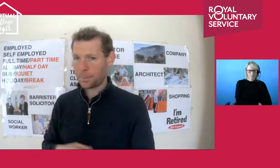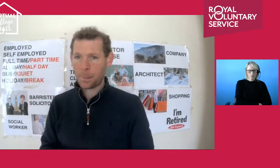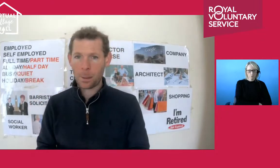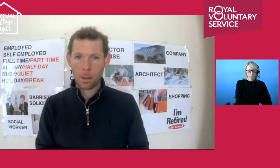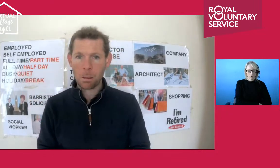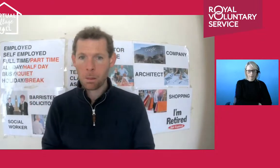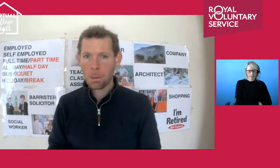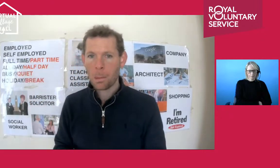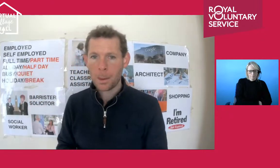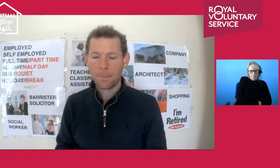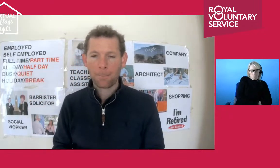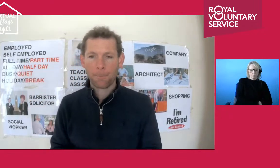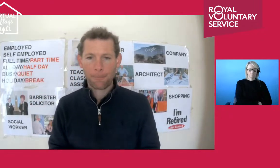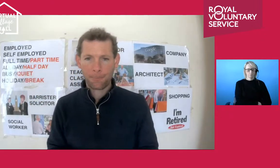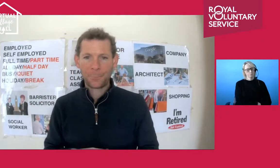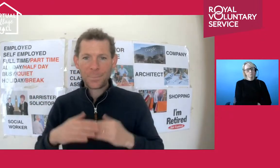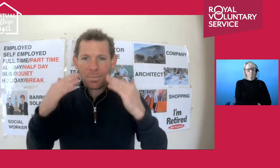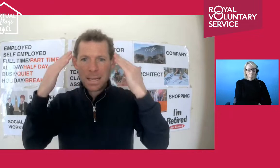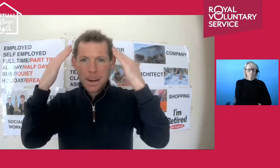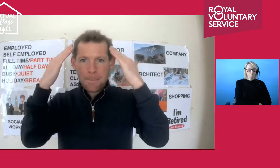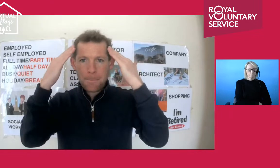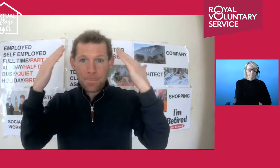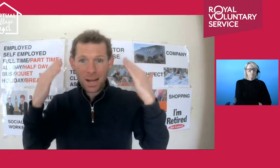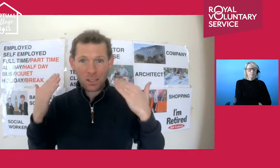Okay, let's go over them all again.